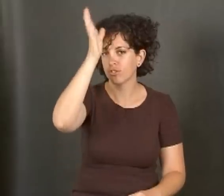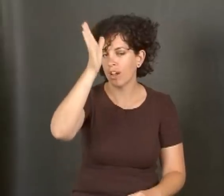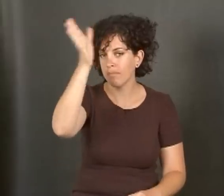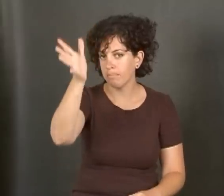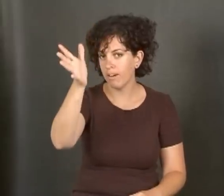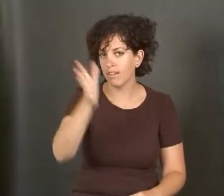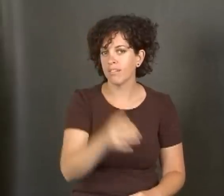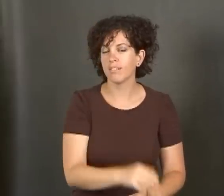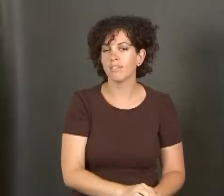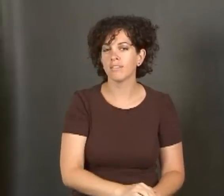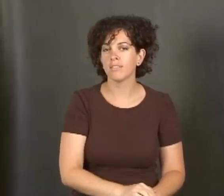grandpa.